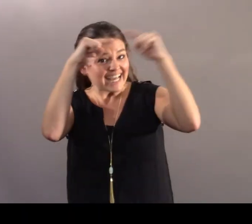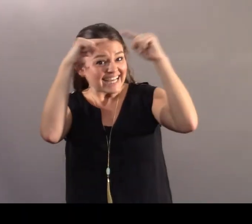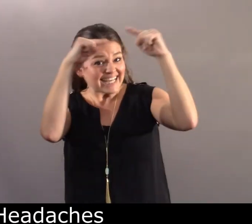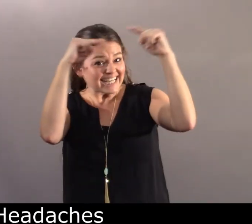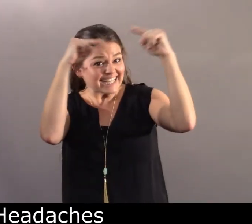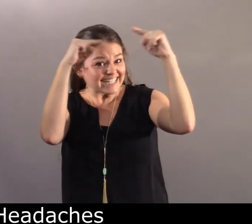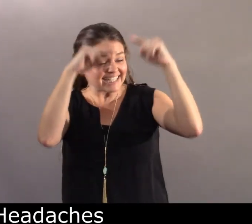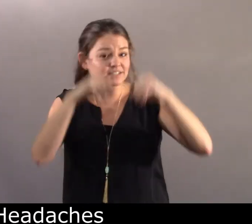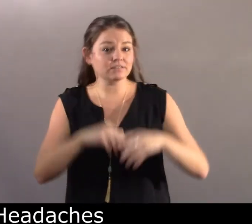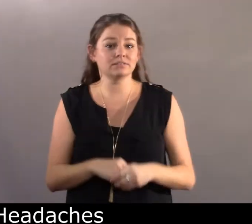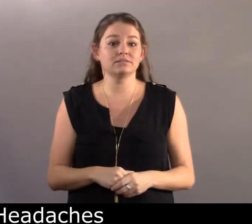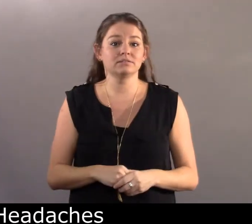headaches,